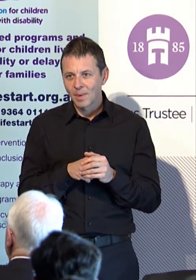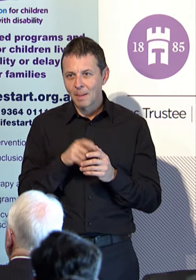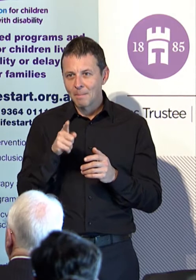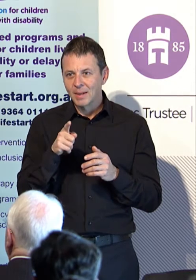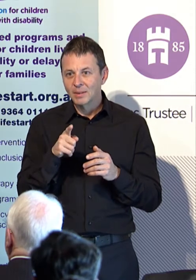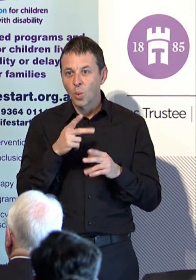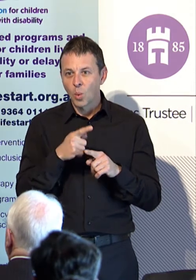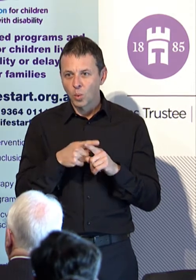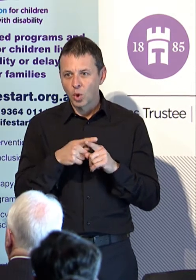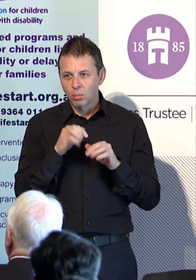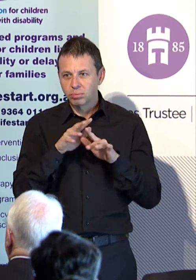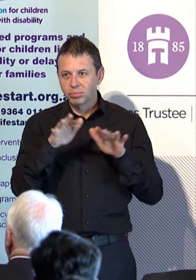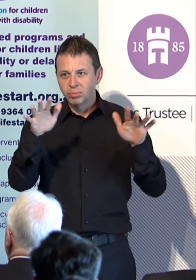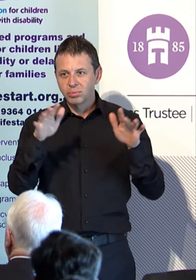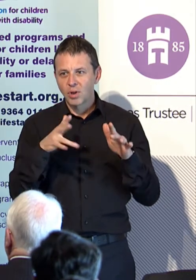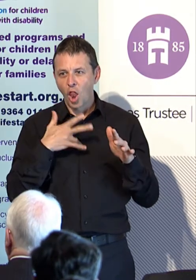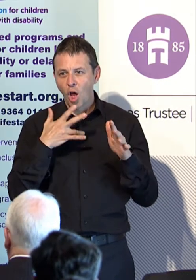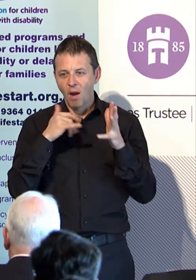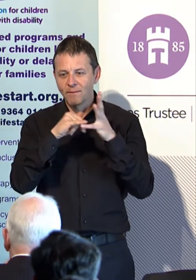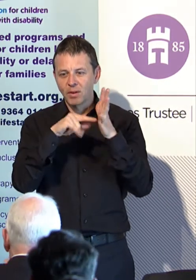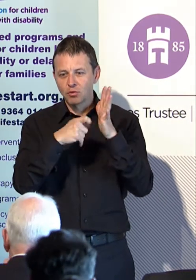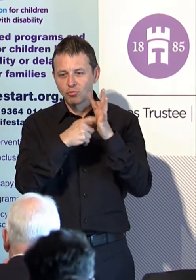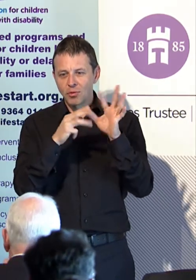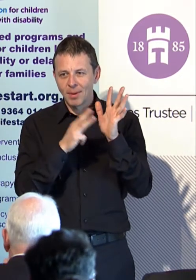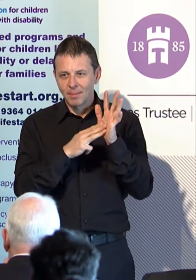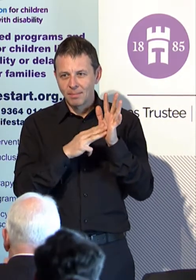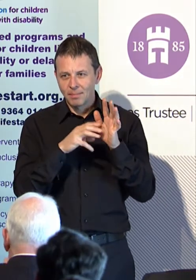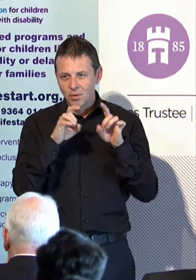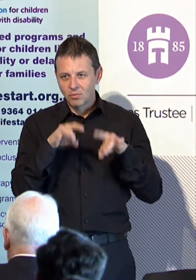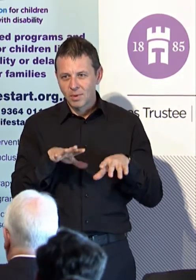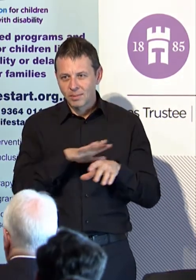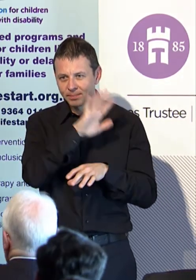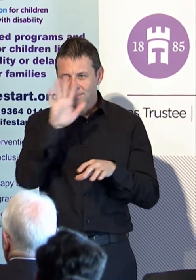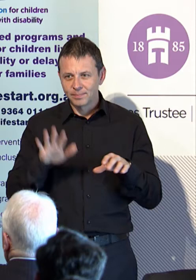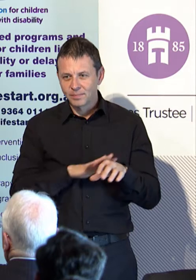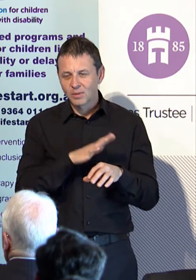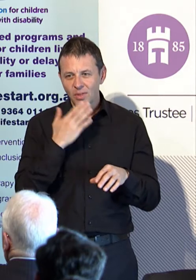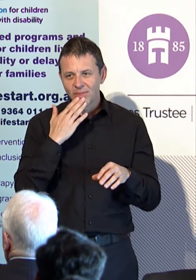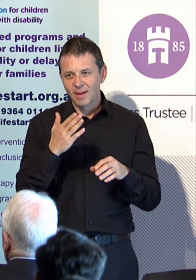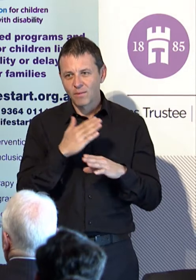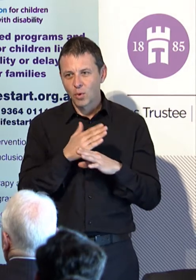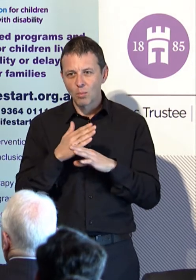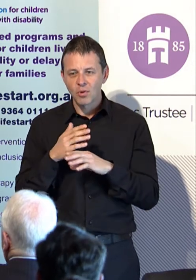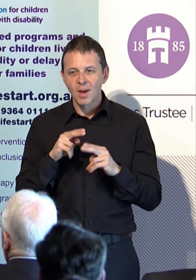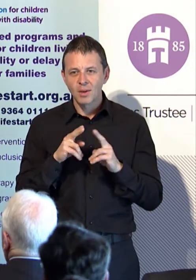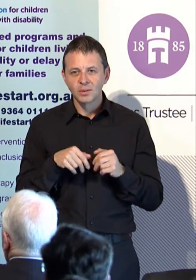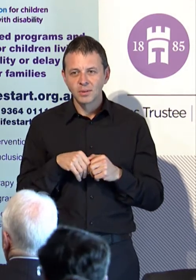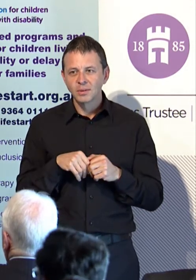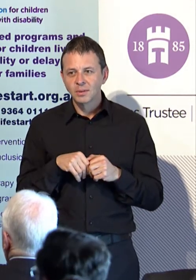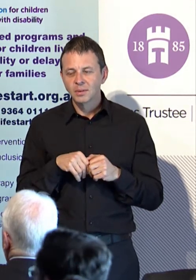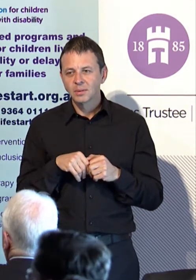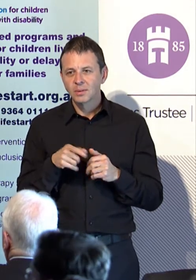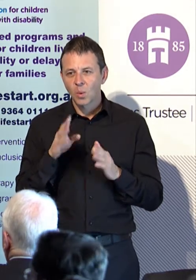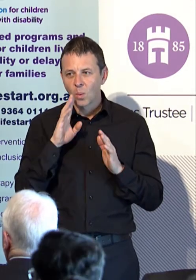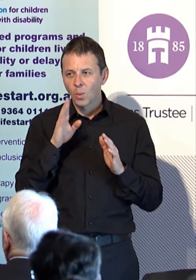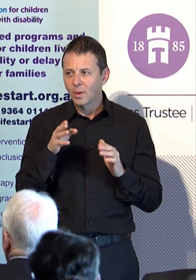So thank you very much to the people who have at the Opera House who have supported us so well with this. We thank you very much. To our wonderful